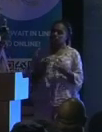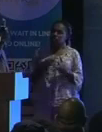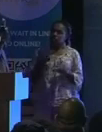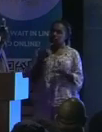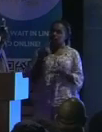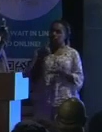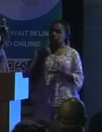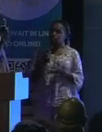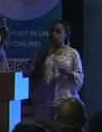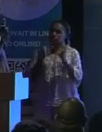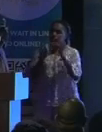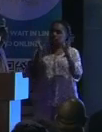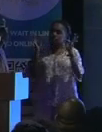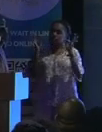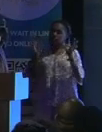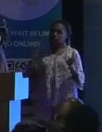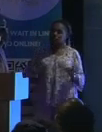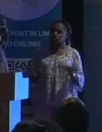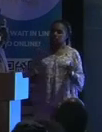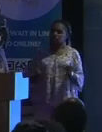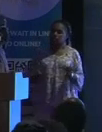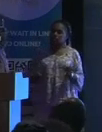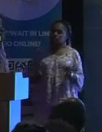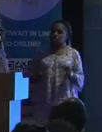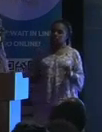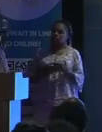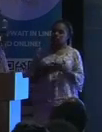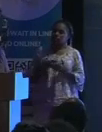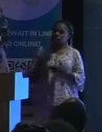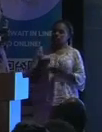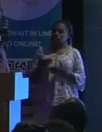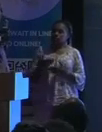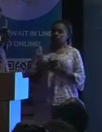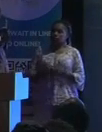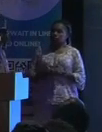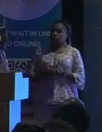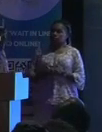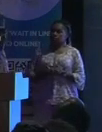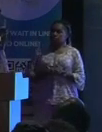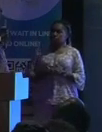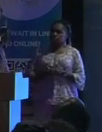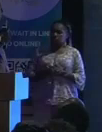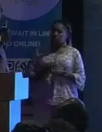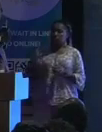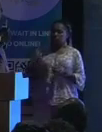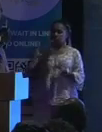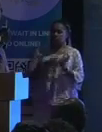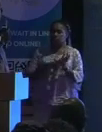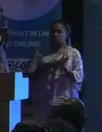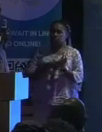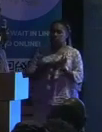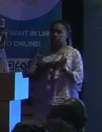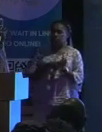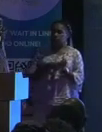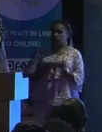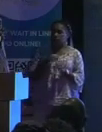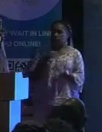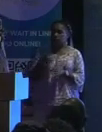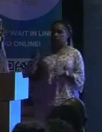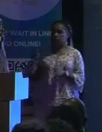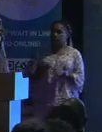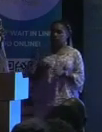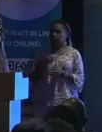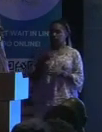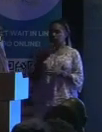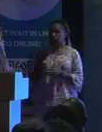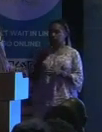earning and it must be issued at the end of every year, not later than 14th of January the